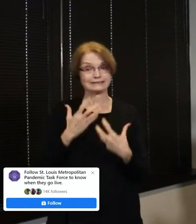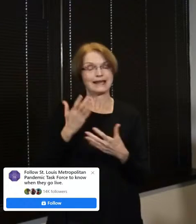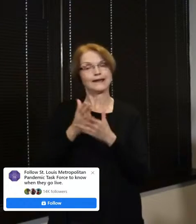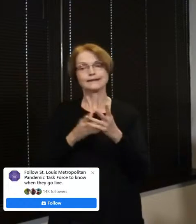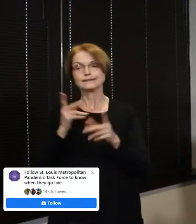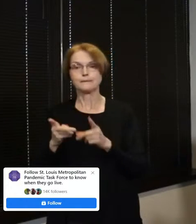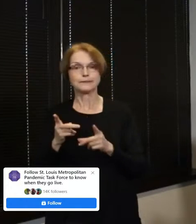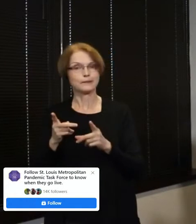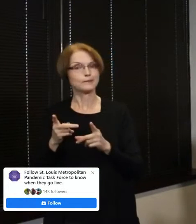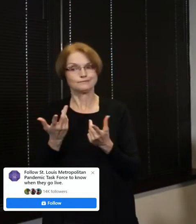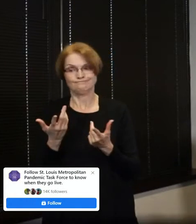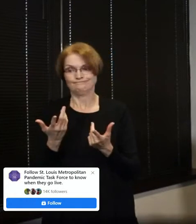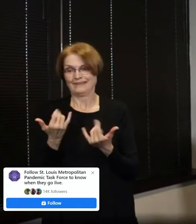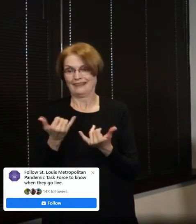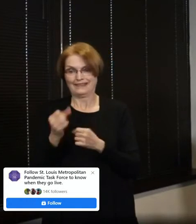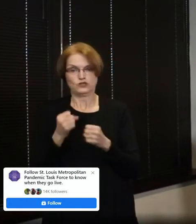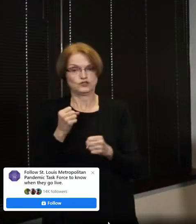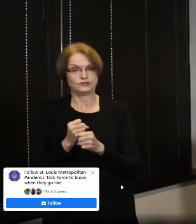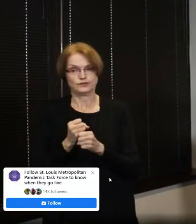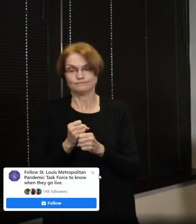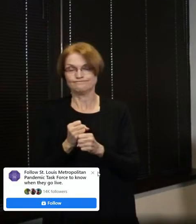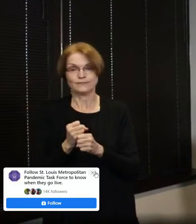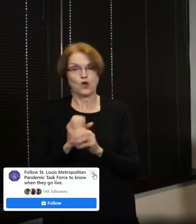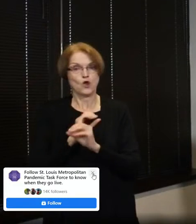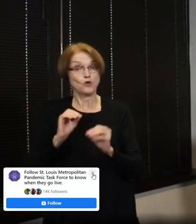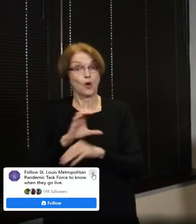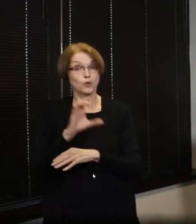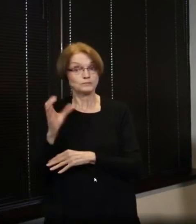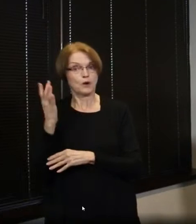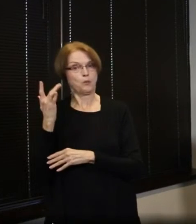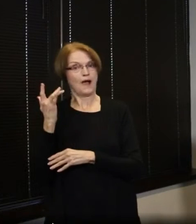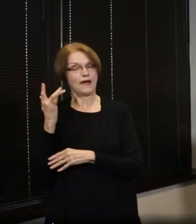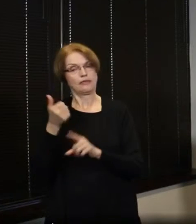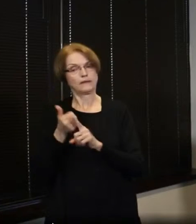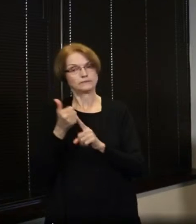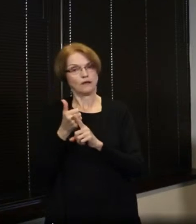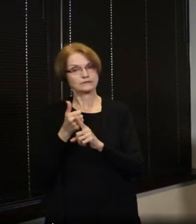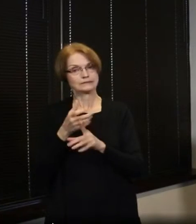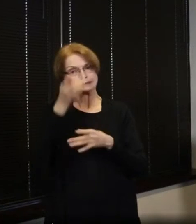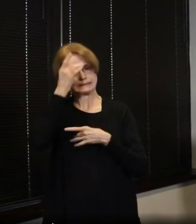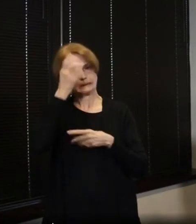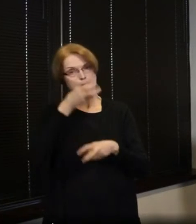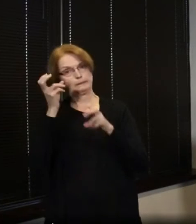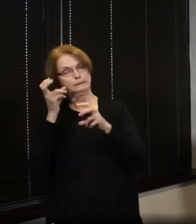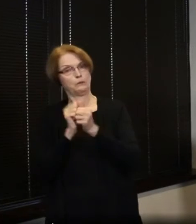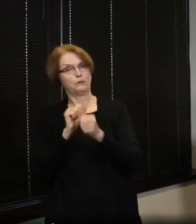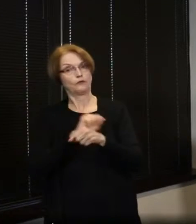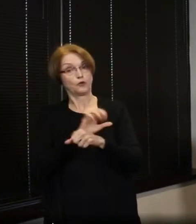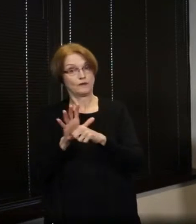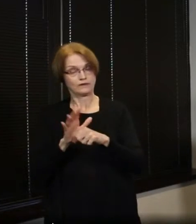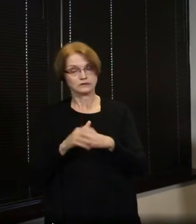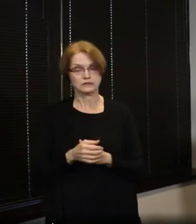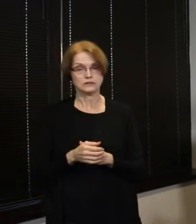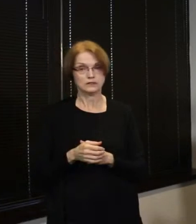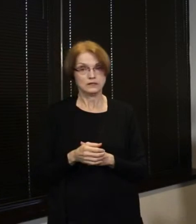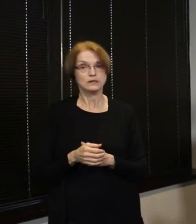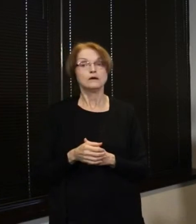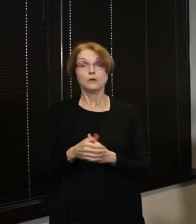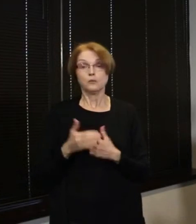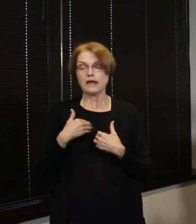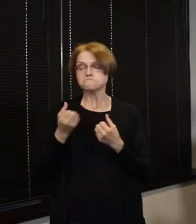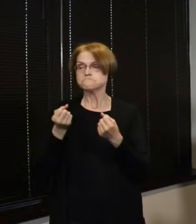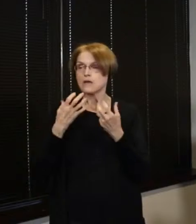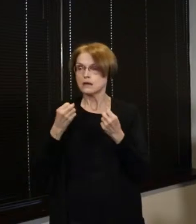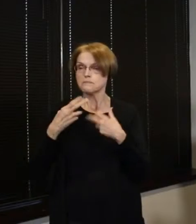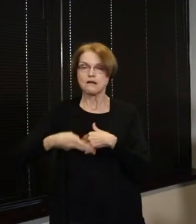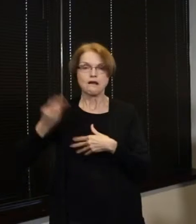be able to celebrate Christmas at all this year because they've become infected with the virus. And we still have a high number of patients